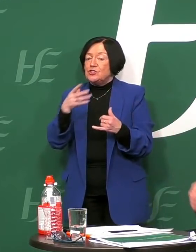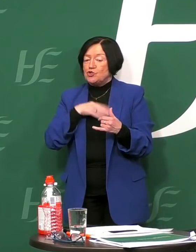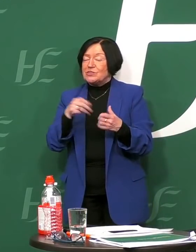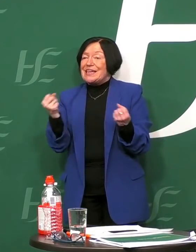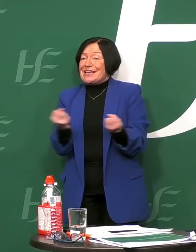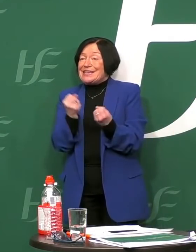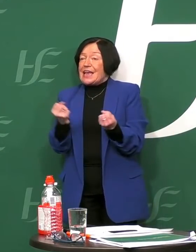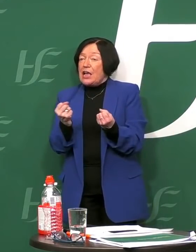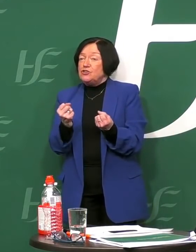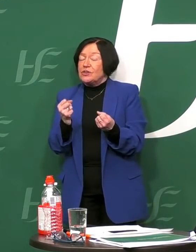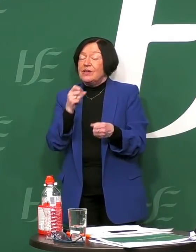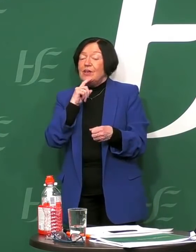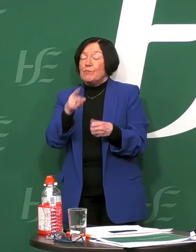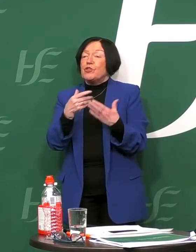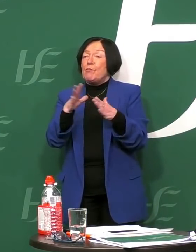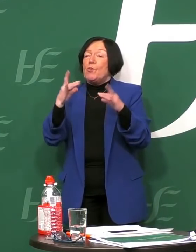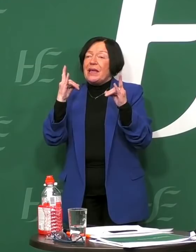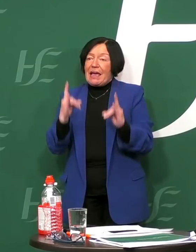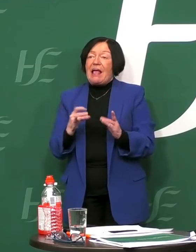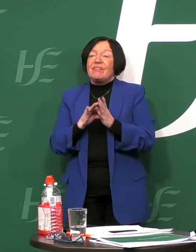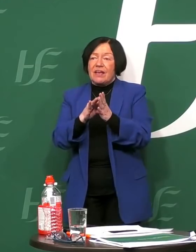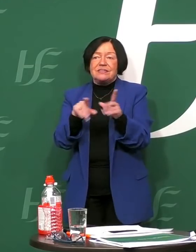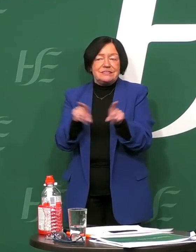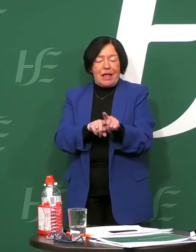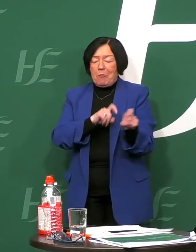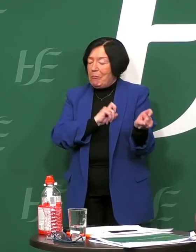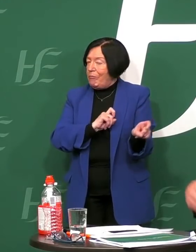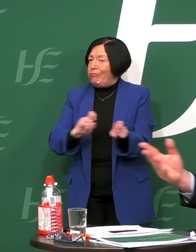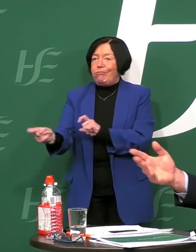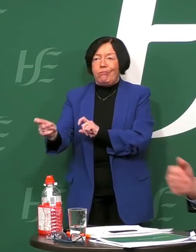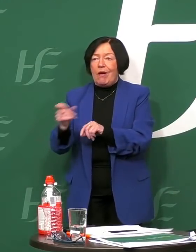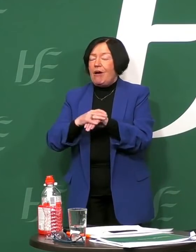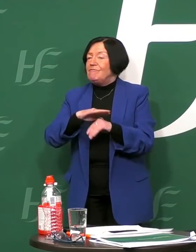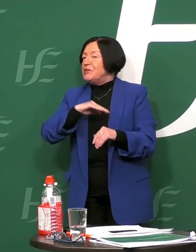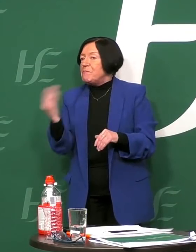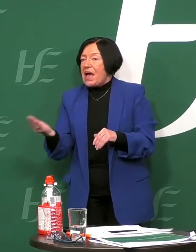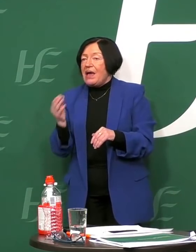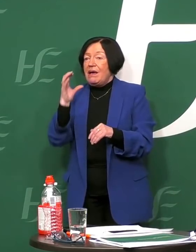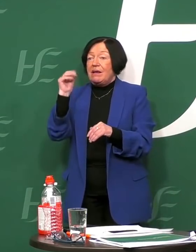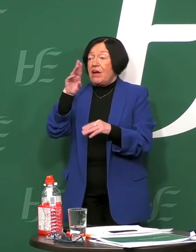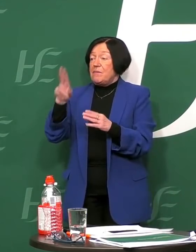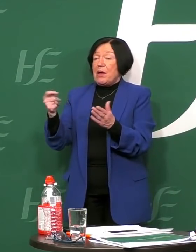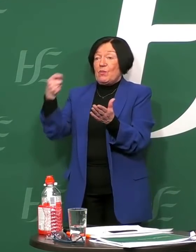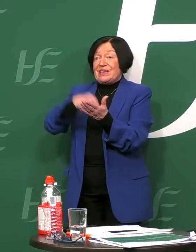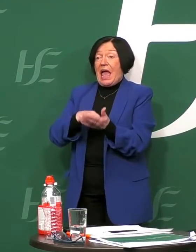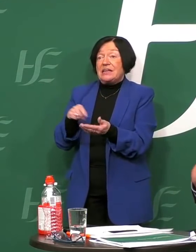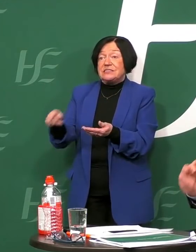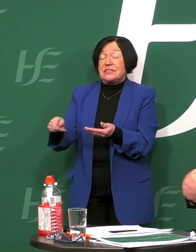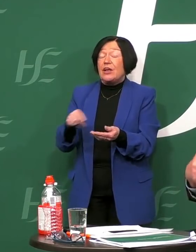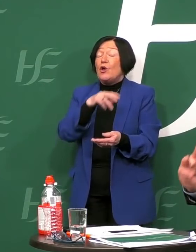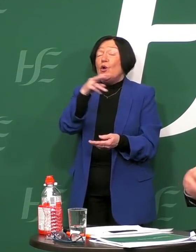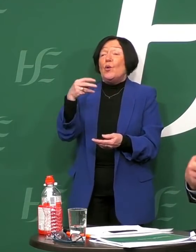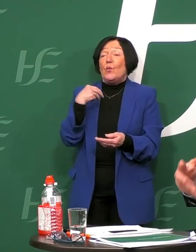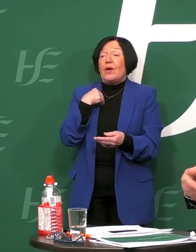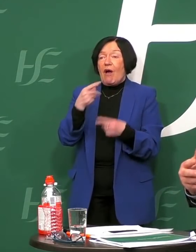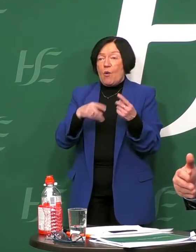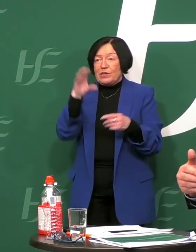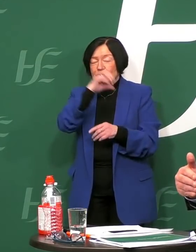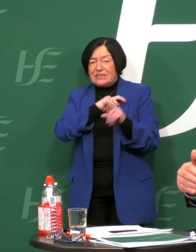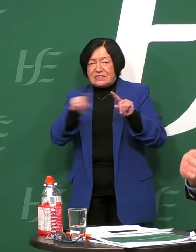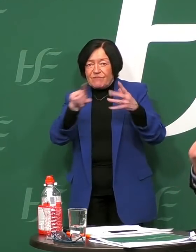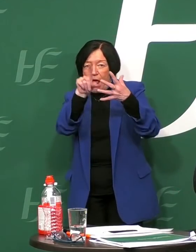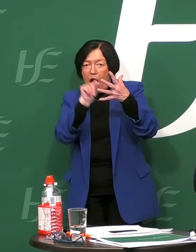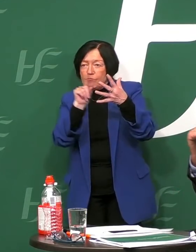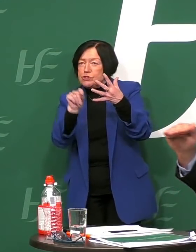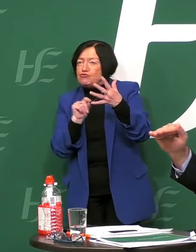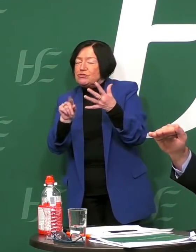indication on that. So I suppose the public health guidance will always apply irrespective of demands, and Colin might want to comment on that. So we are always looking at options in